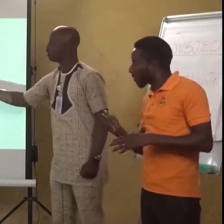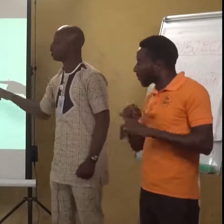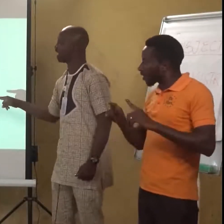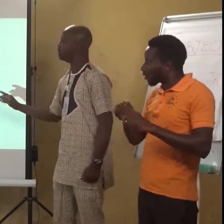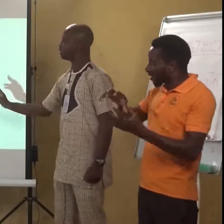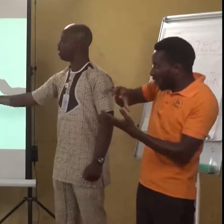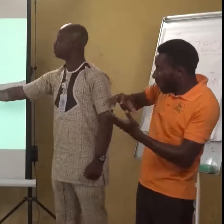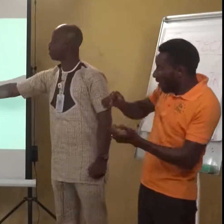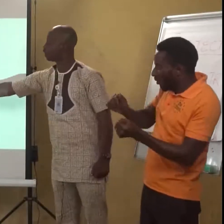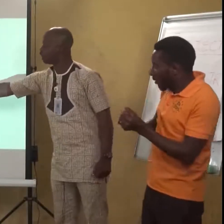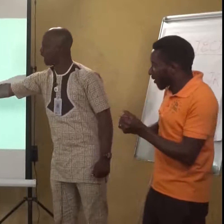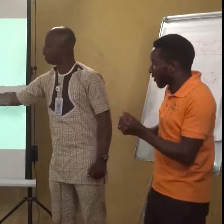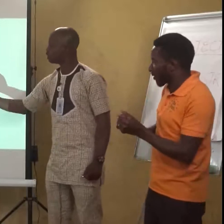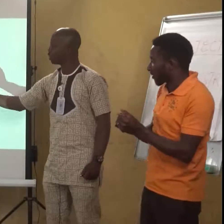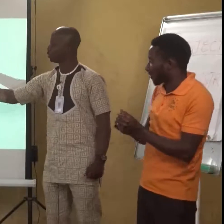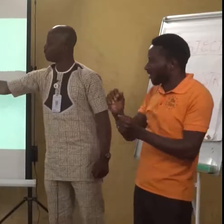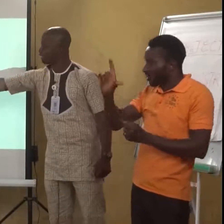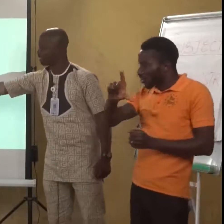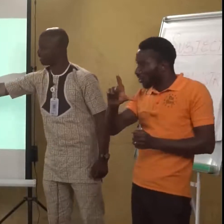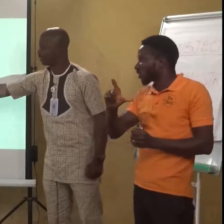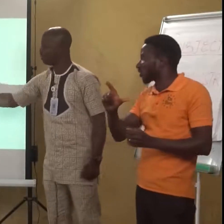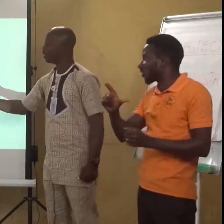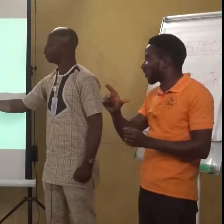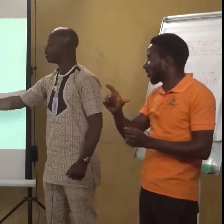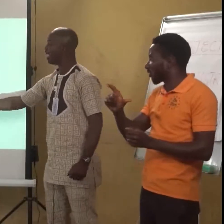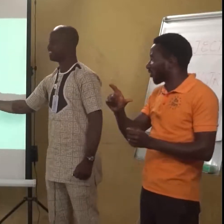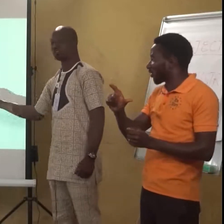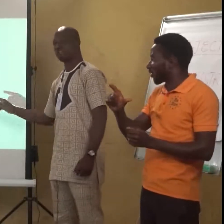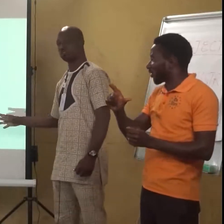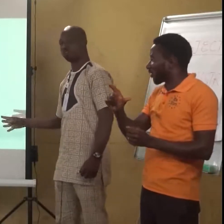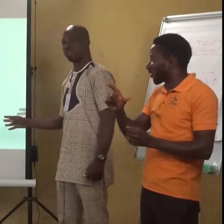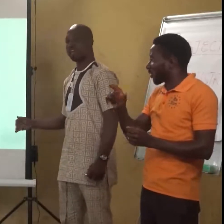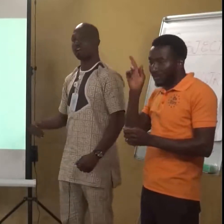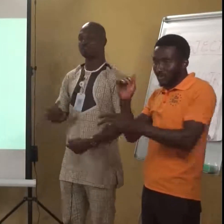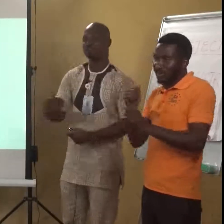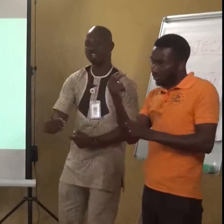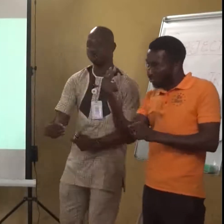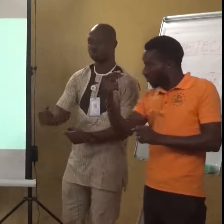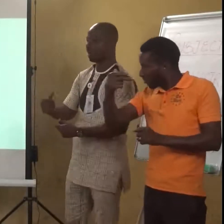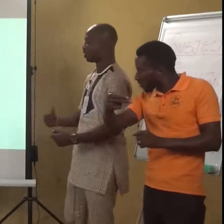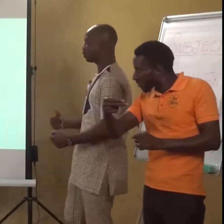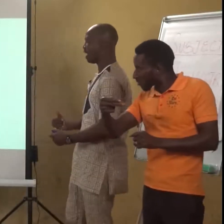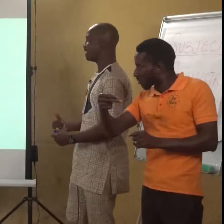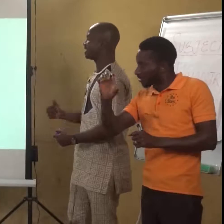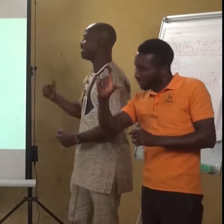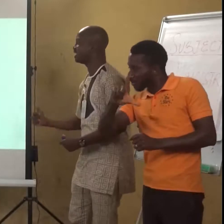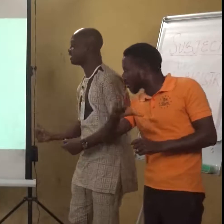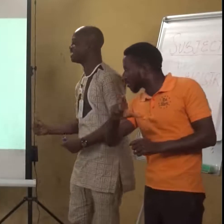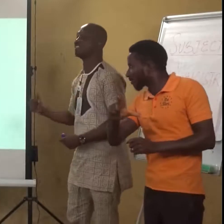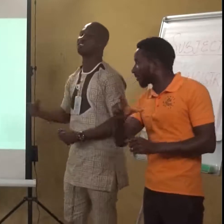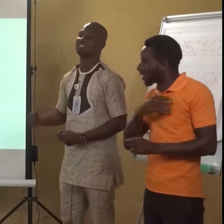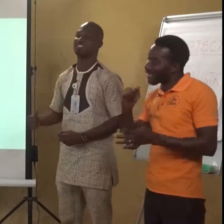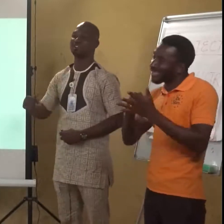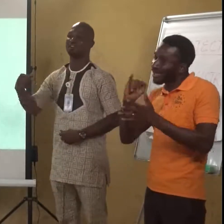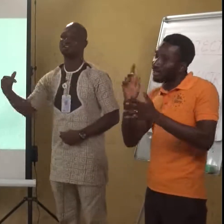hydrogen chloride, it becomes chloride. So chlorine is 0, chloride is -1. And from 0 to -1 is a decrease